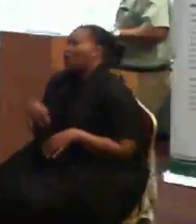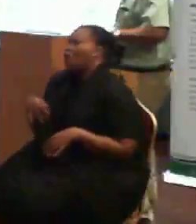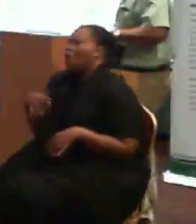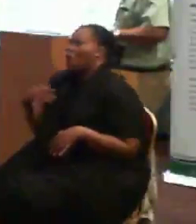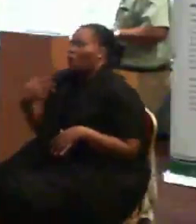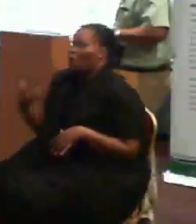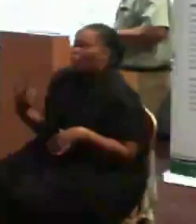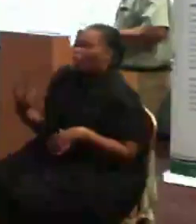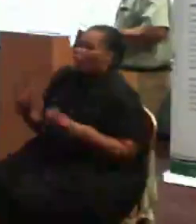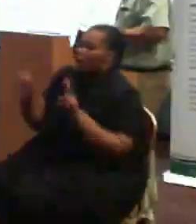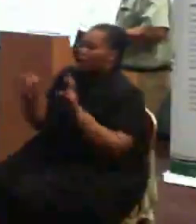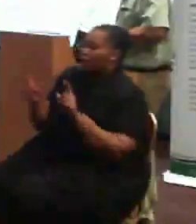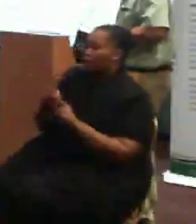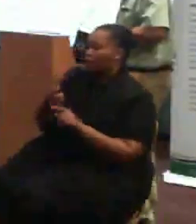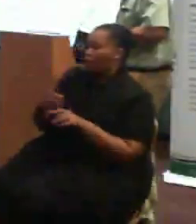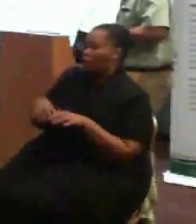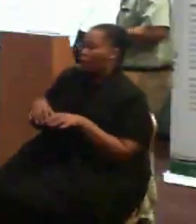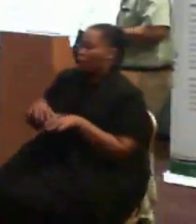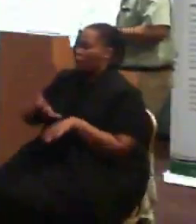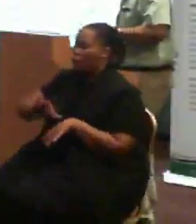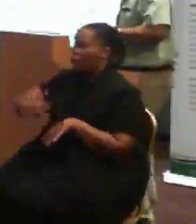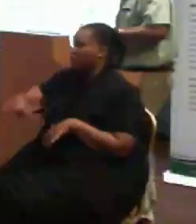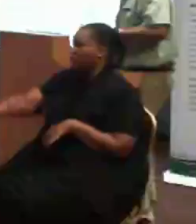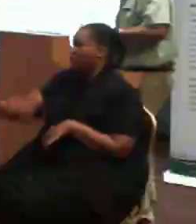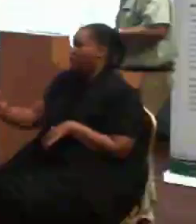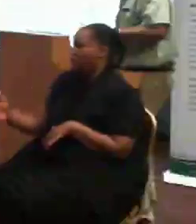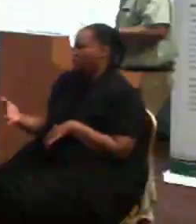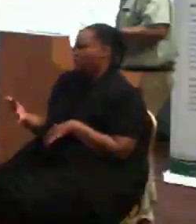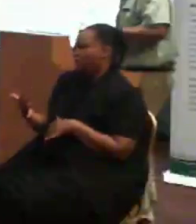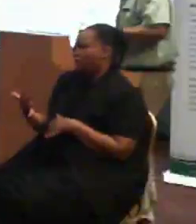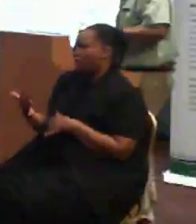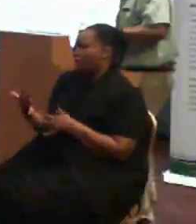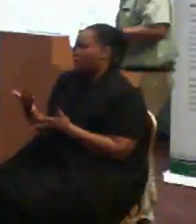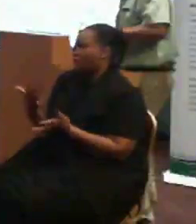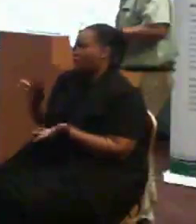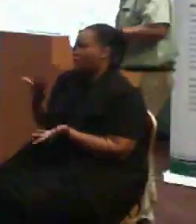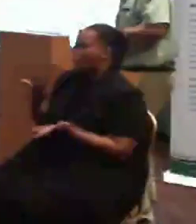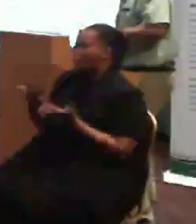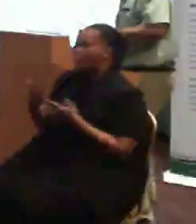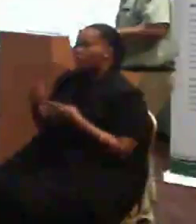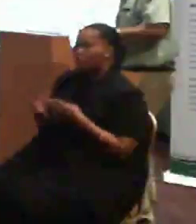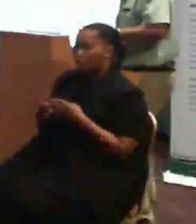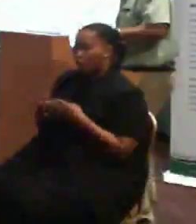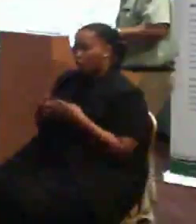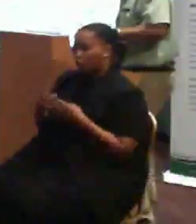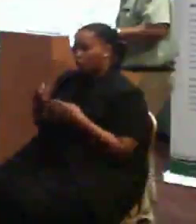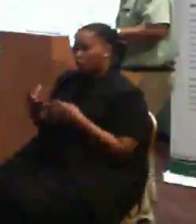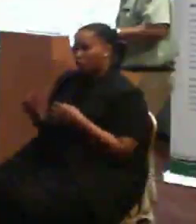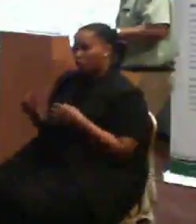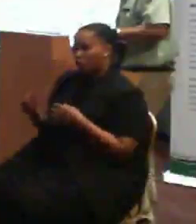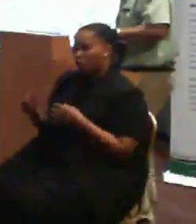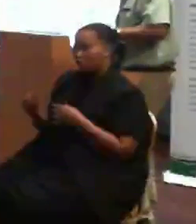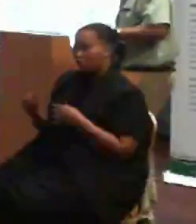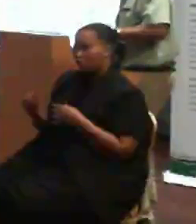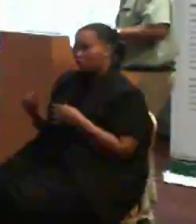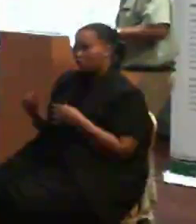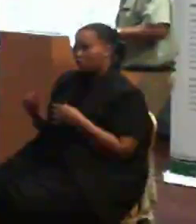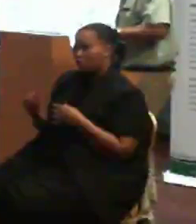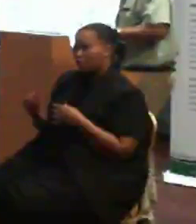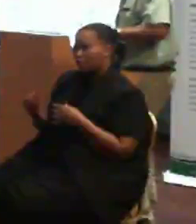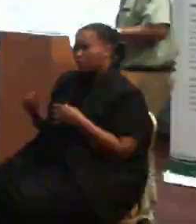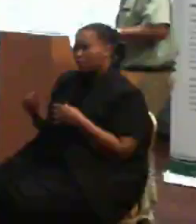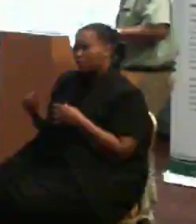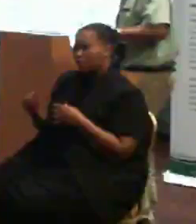or whatever the case is. At what level, if you have some of those figures, do you think it